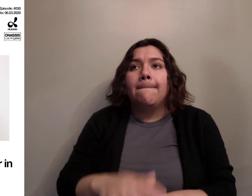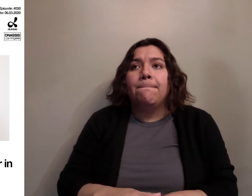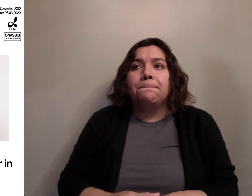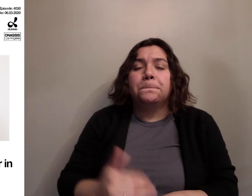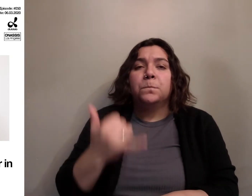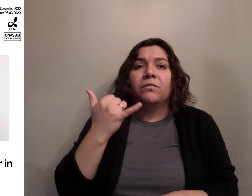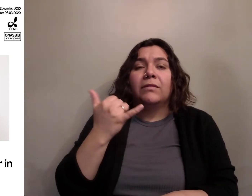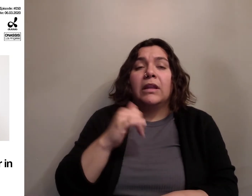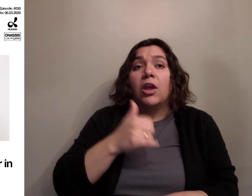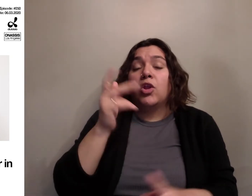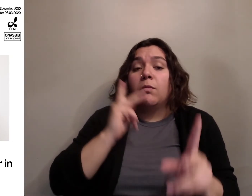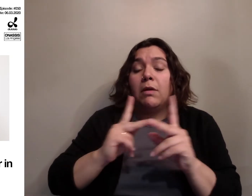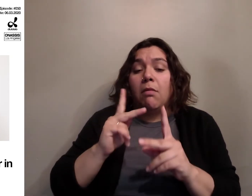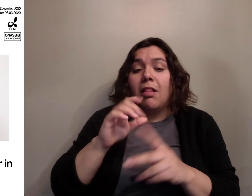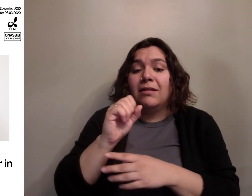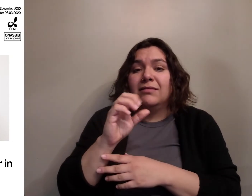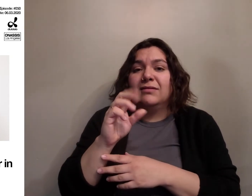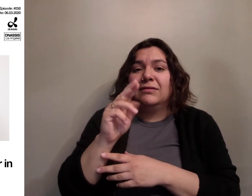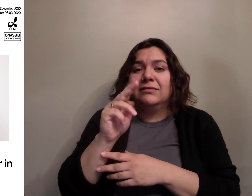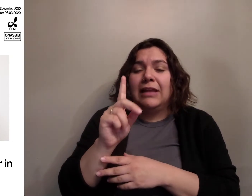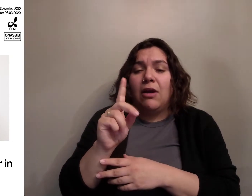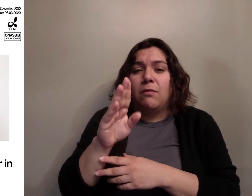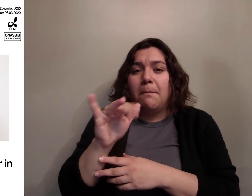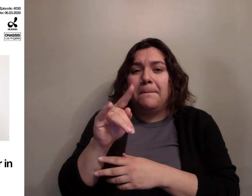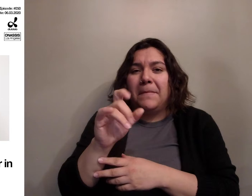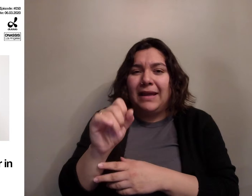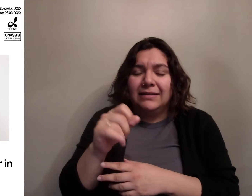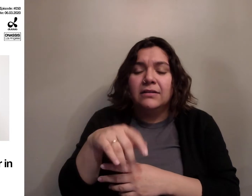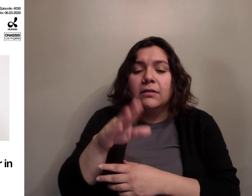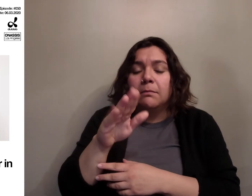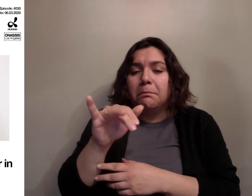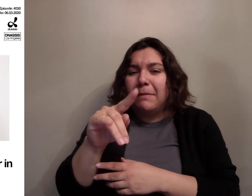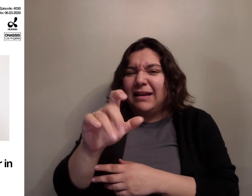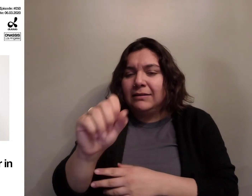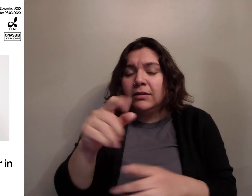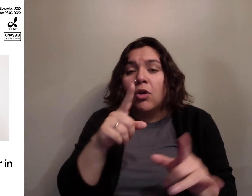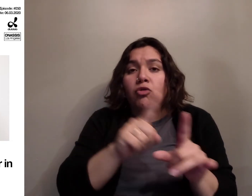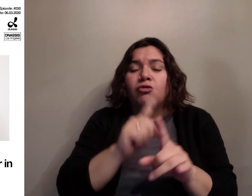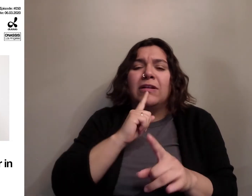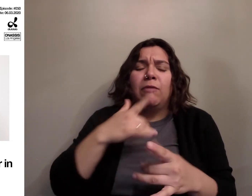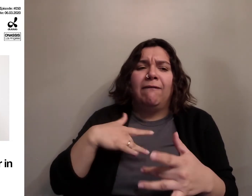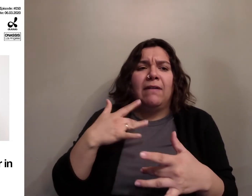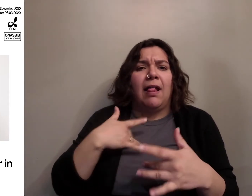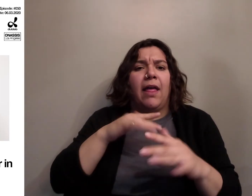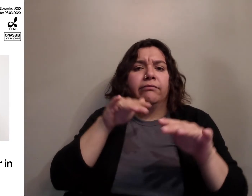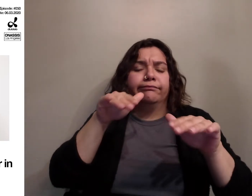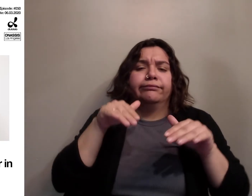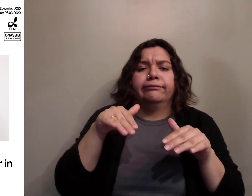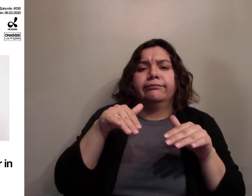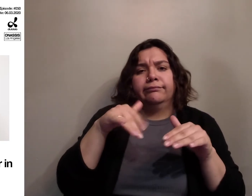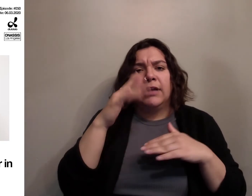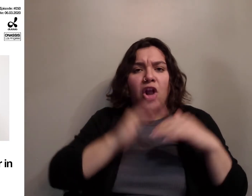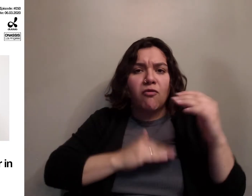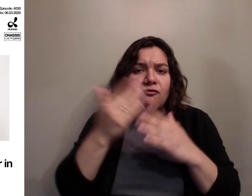we've been sedated by, optics and sound bites and just,